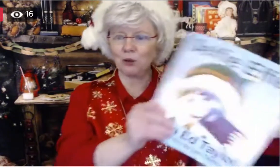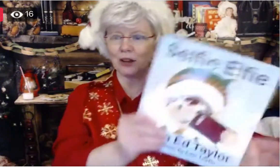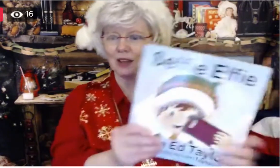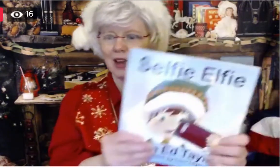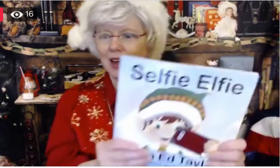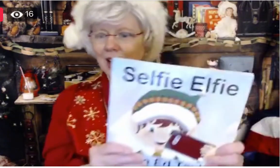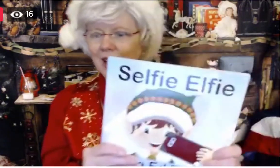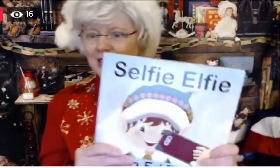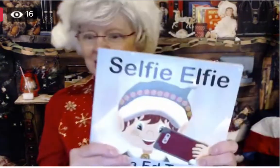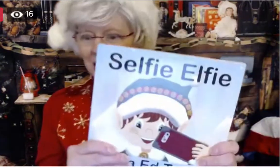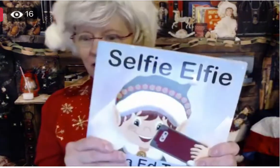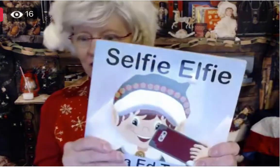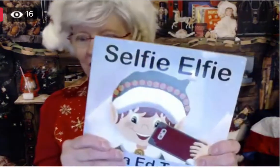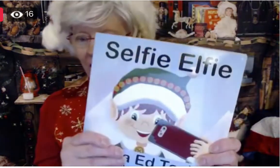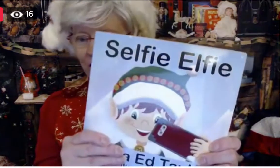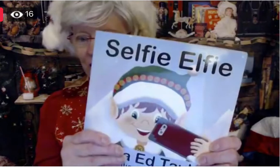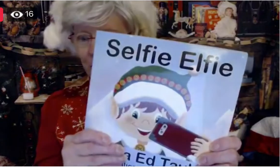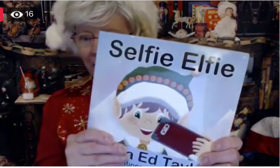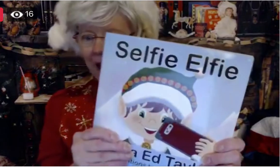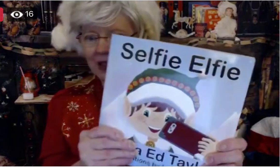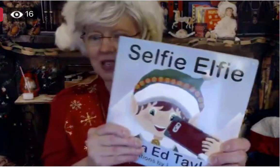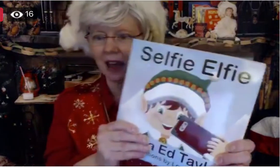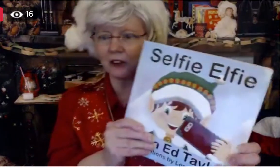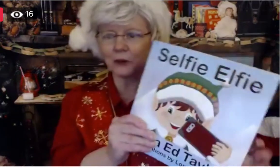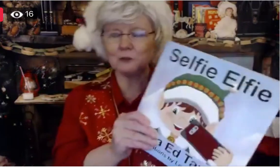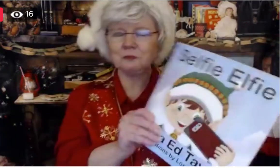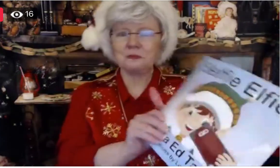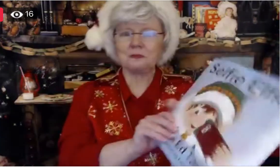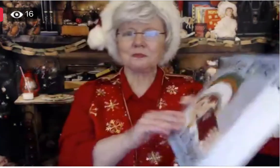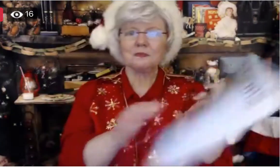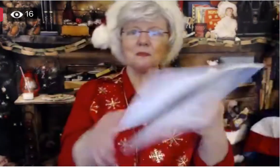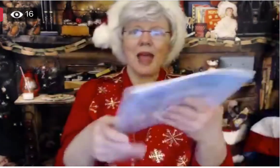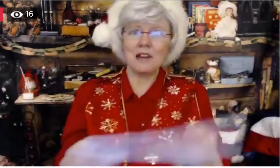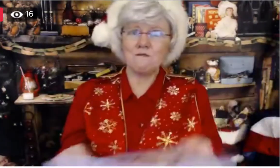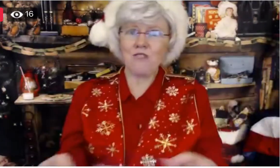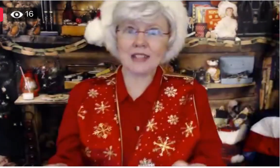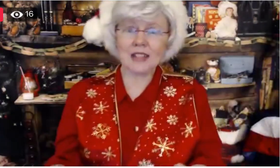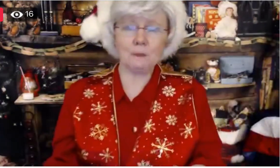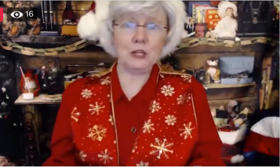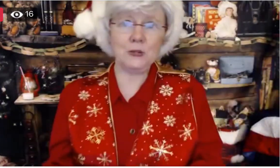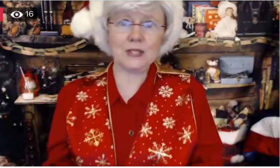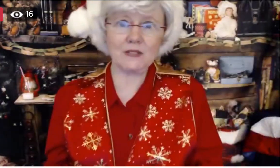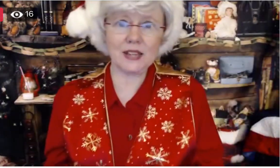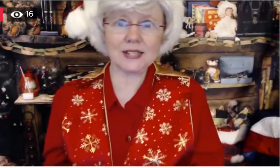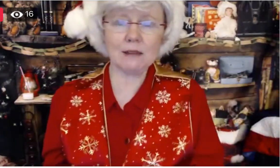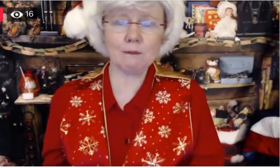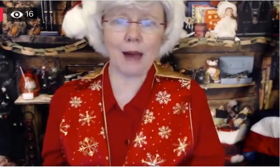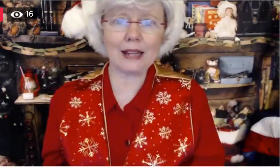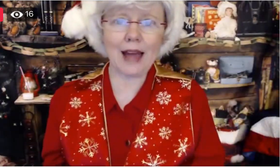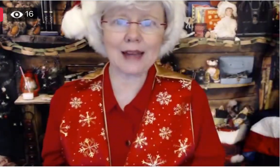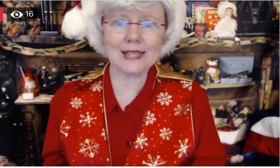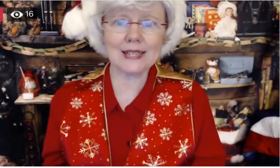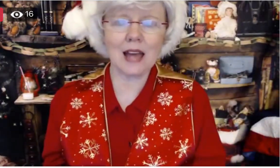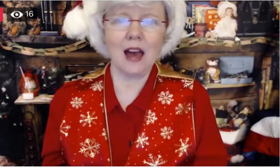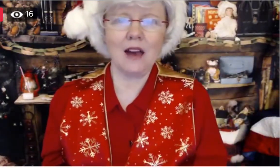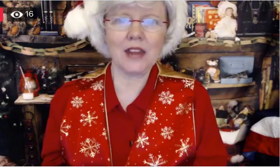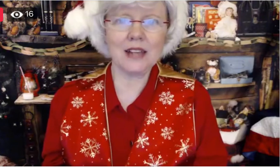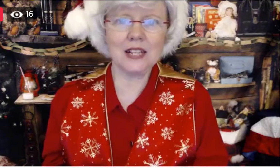book. It's Selfie Elfie by Ed Taylor. And in fact, I've been using this in my classes that I teach